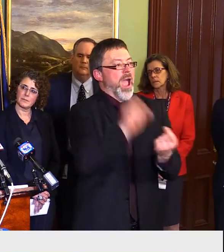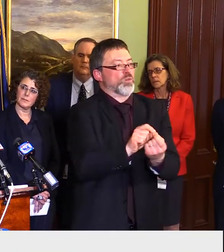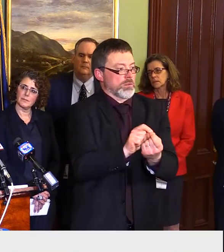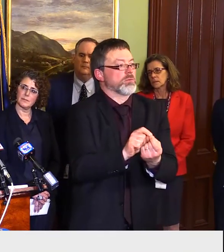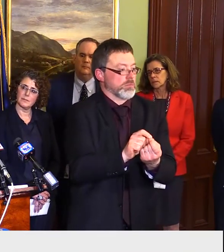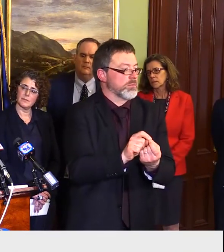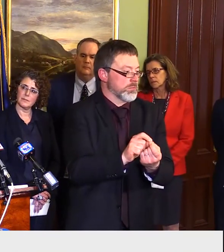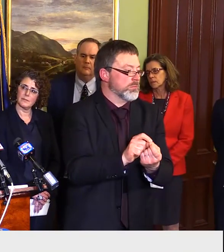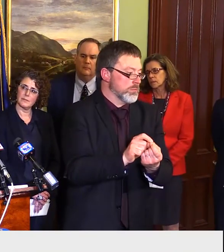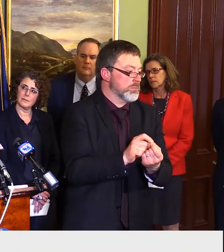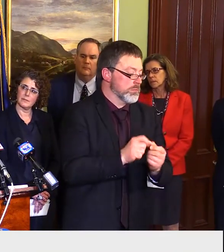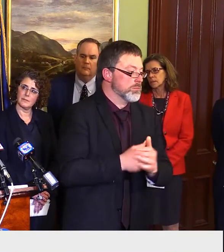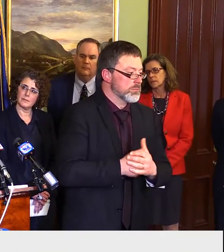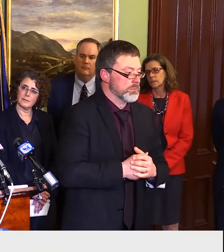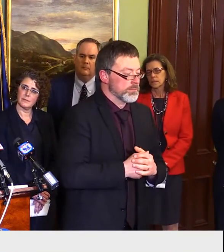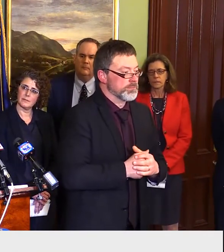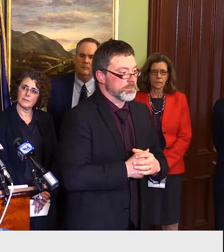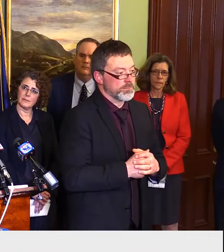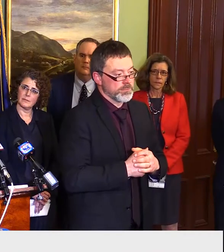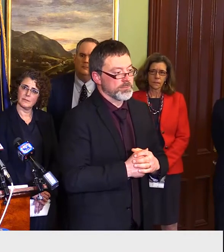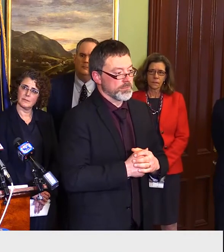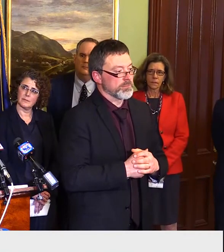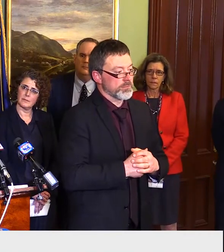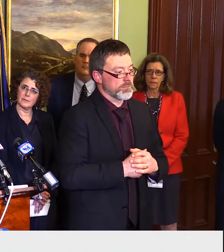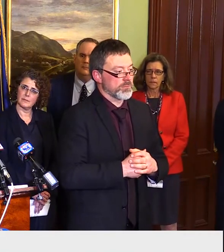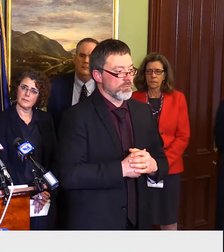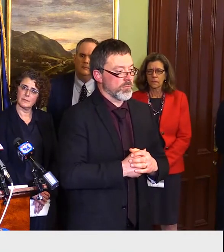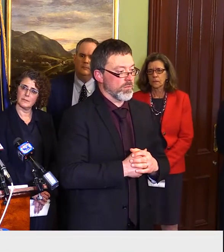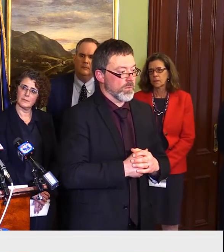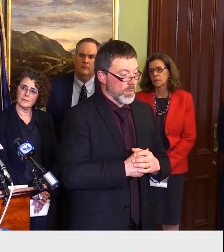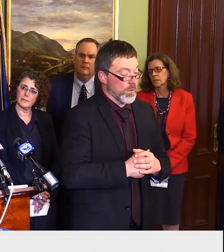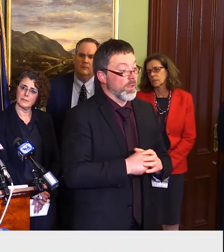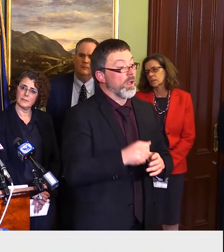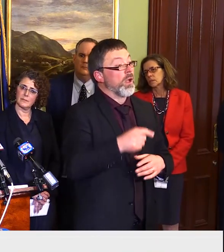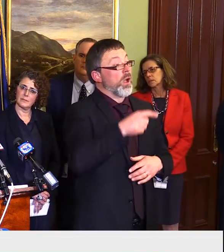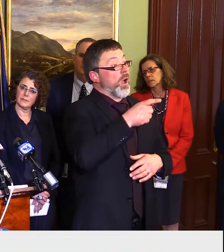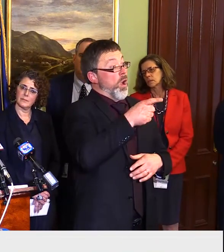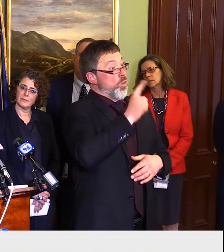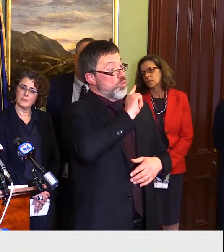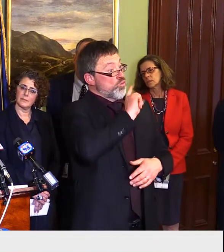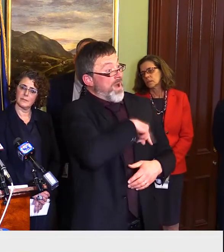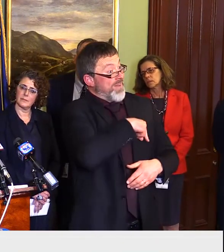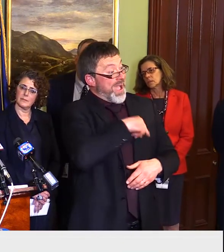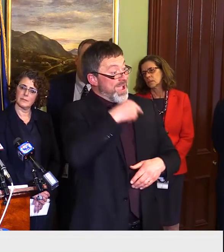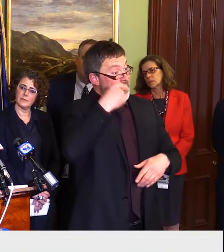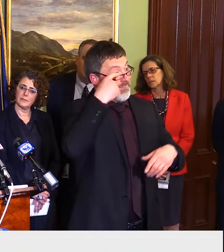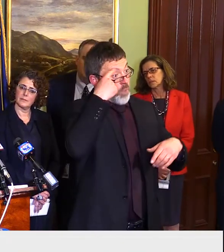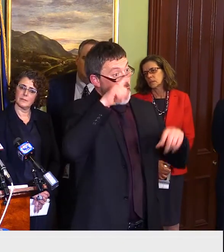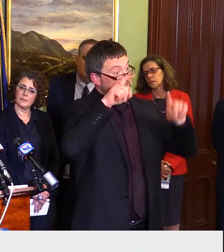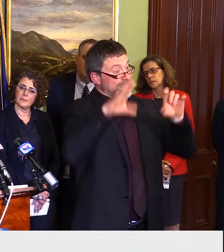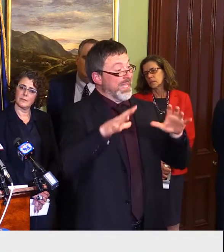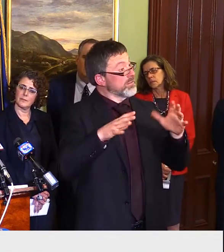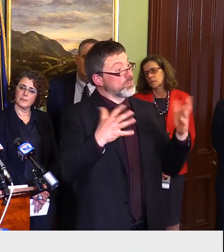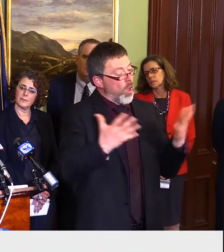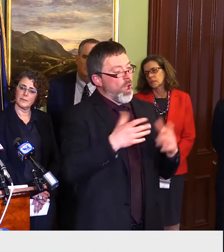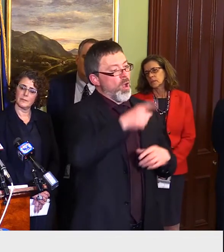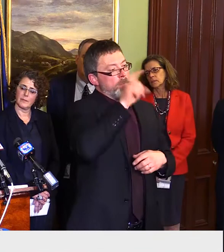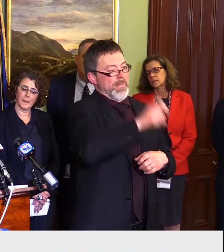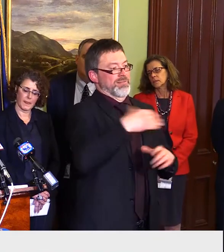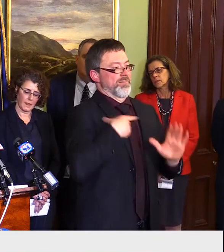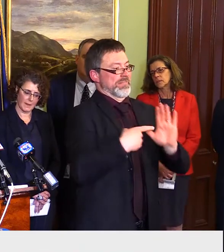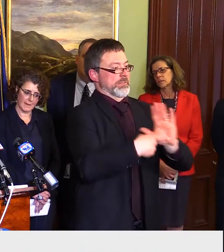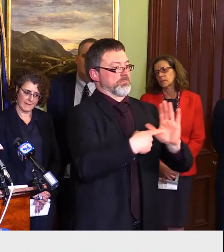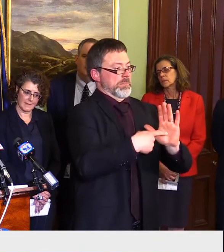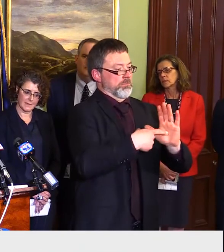who has no symptoms. Okay, in other countries, the countries that have been most effective at limiting the spread, right, or mitigating